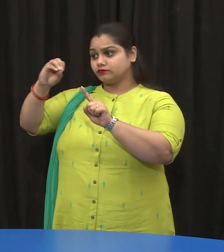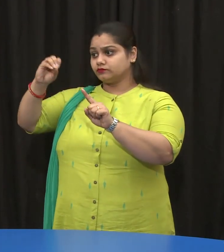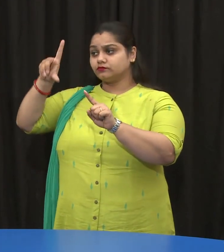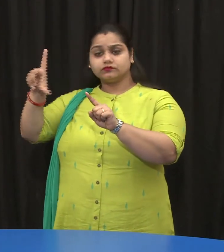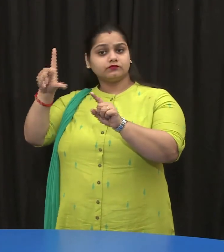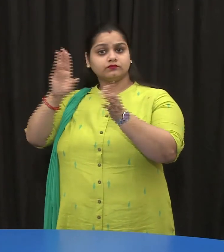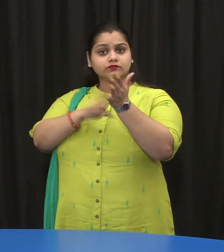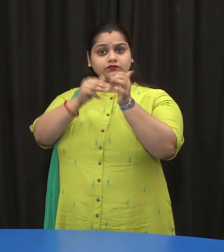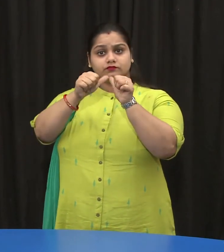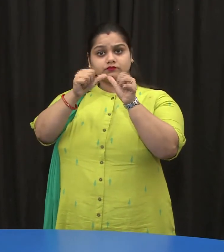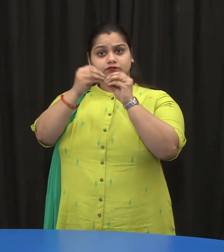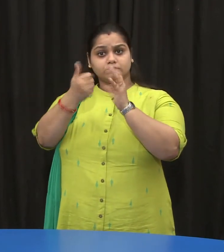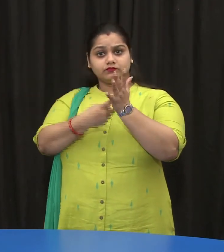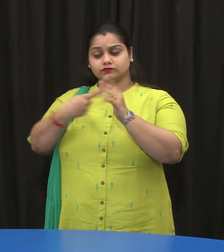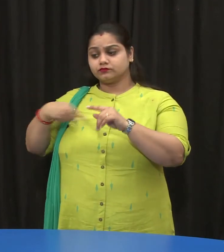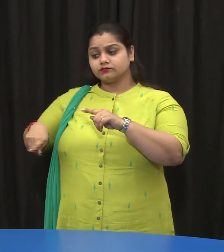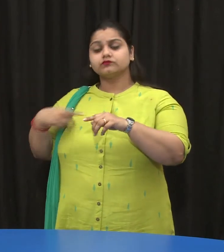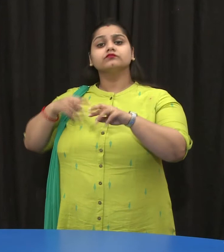for formatting purpose.